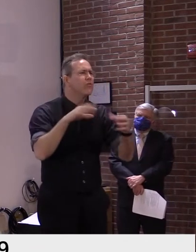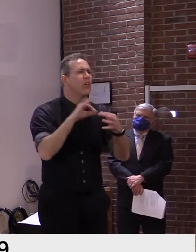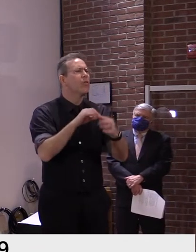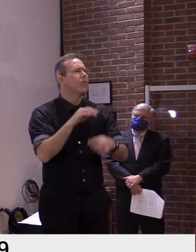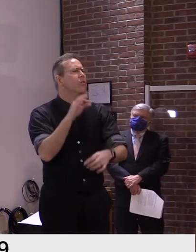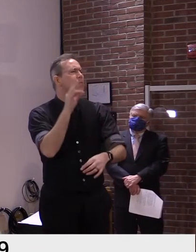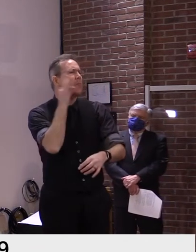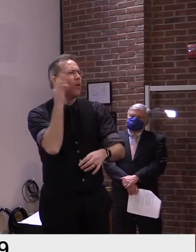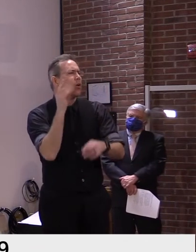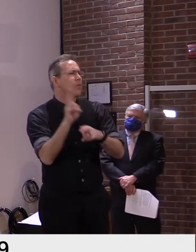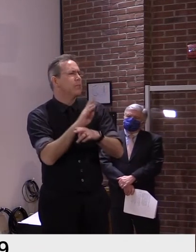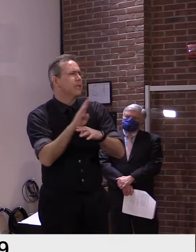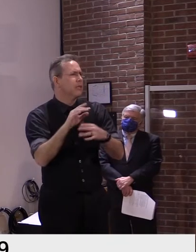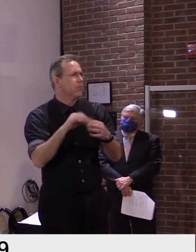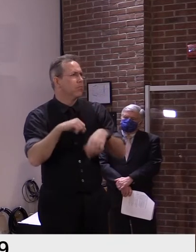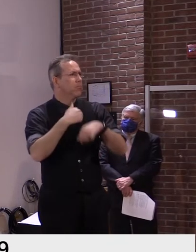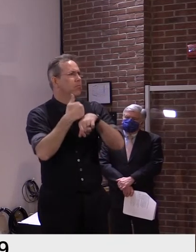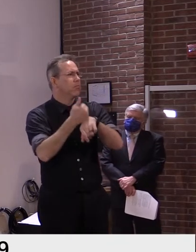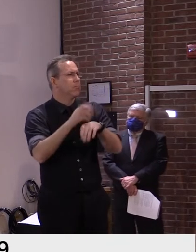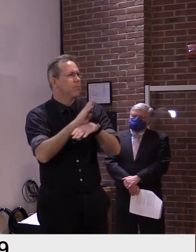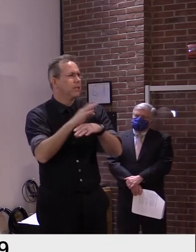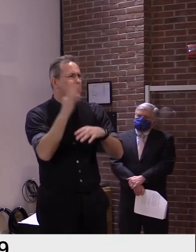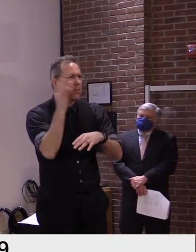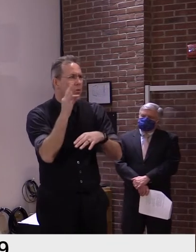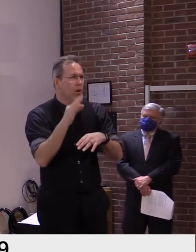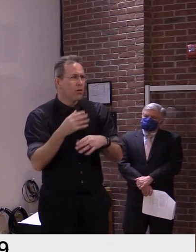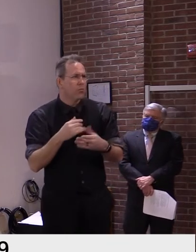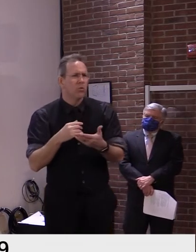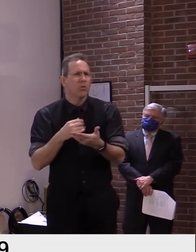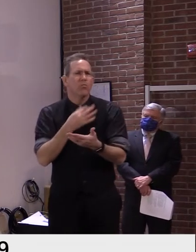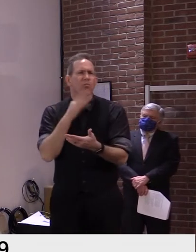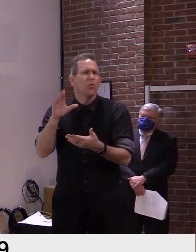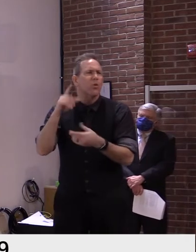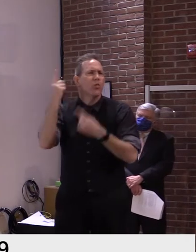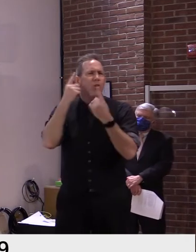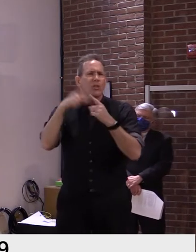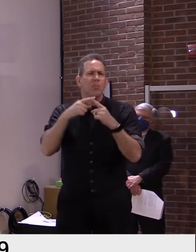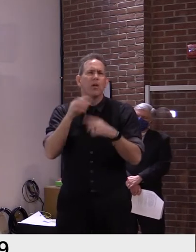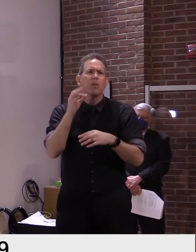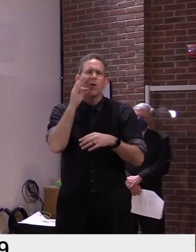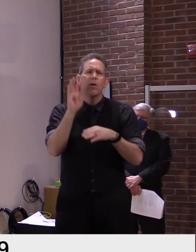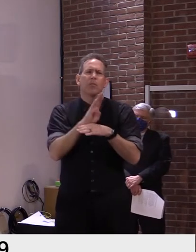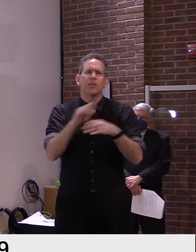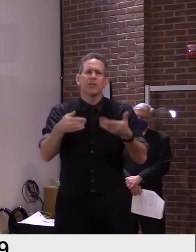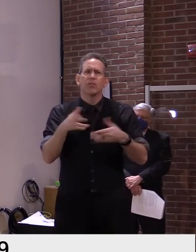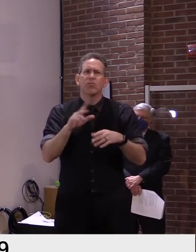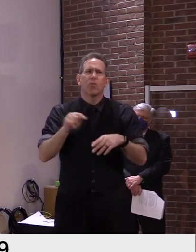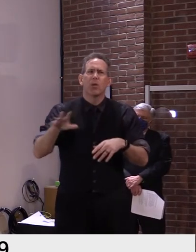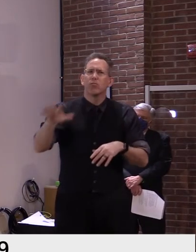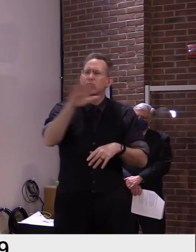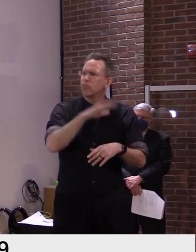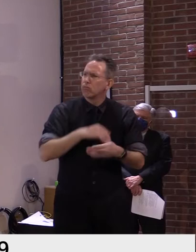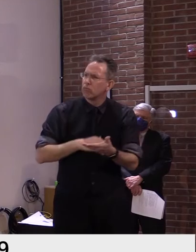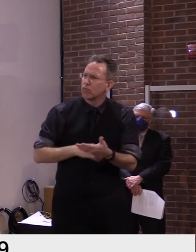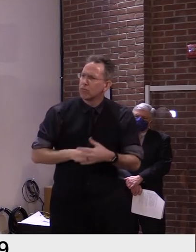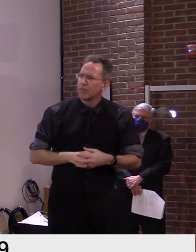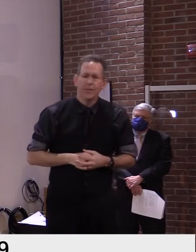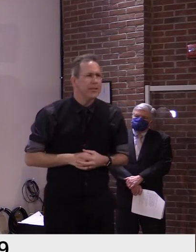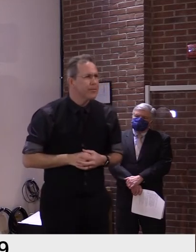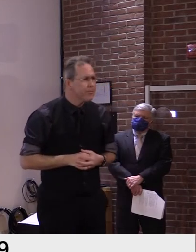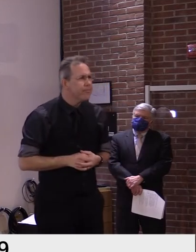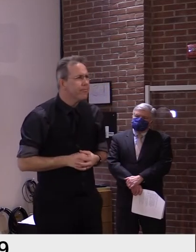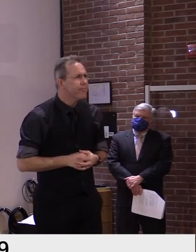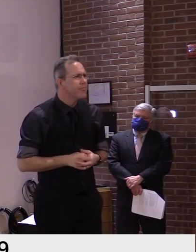of Berlin. How do you come down on that question? You mean in terms of how I voted